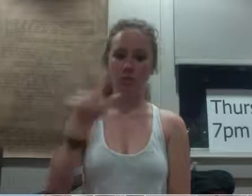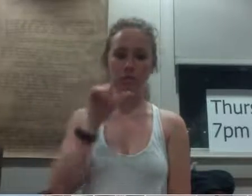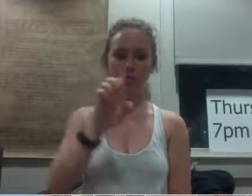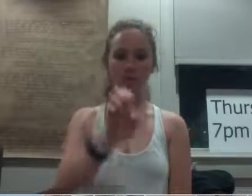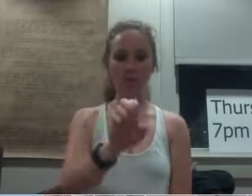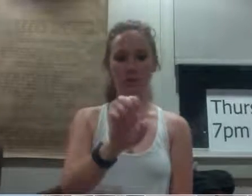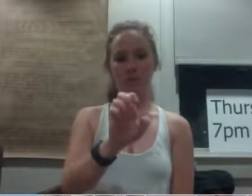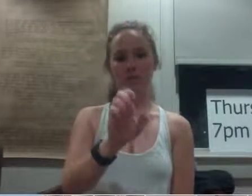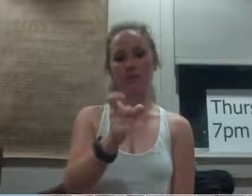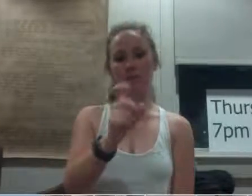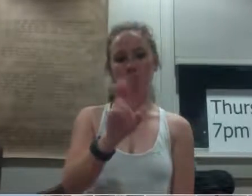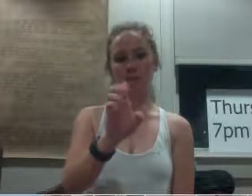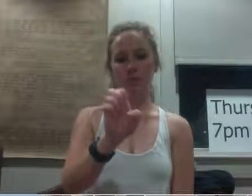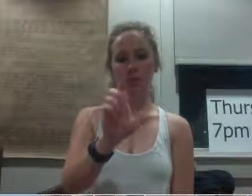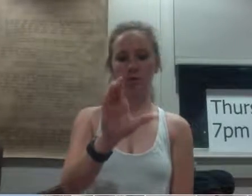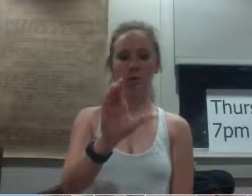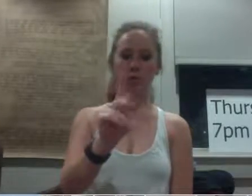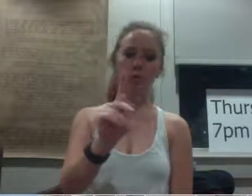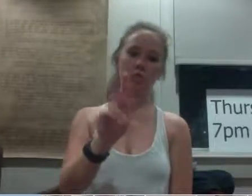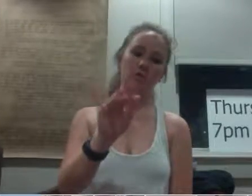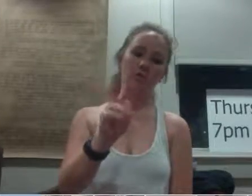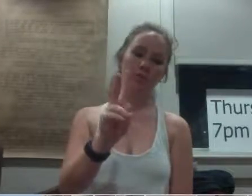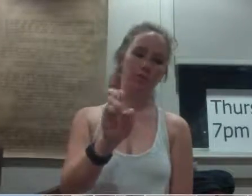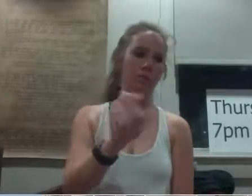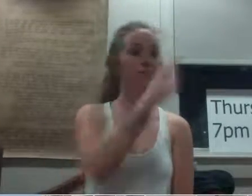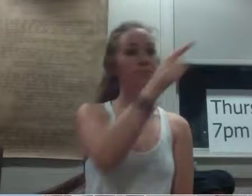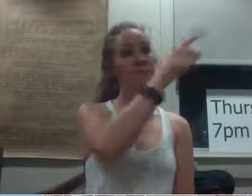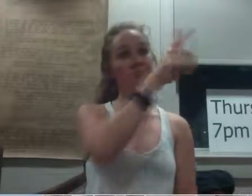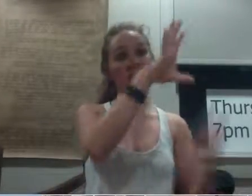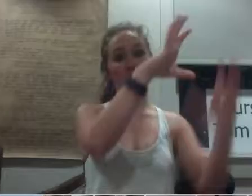the judicial, and the executive.